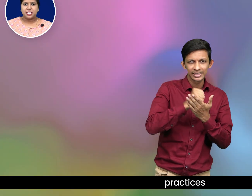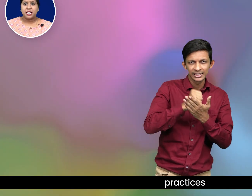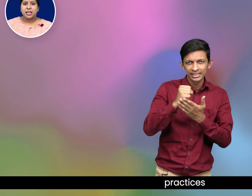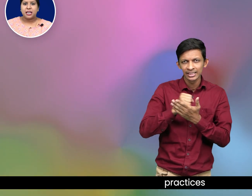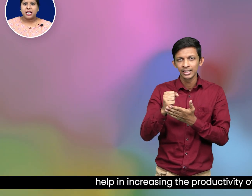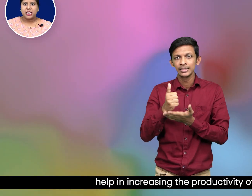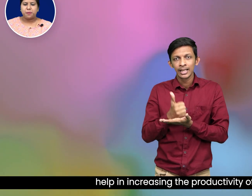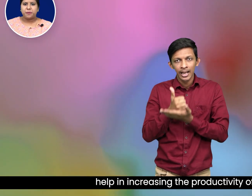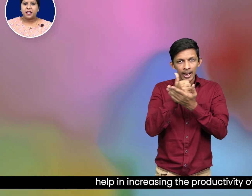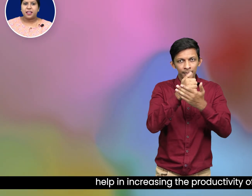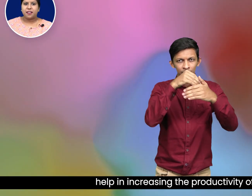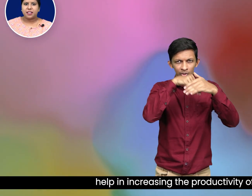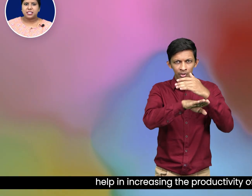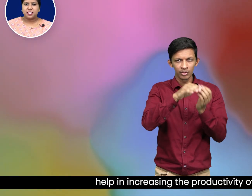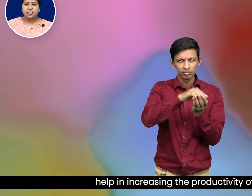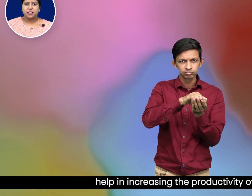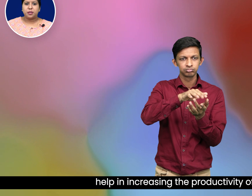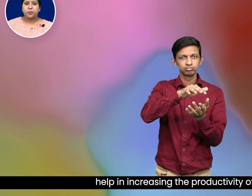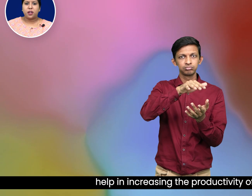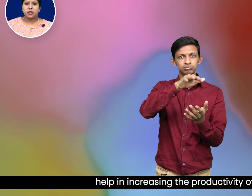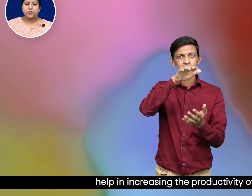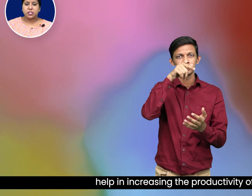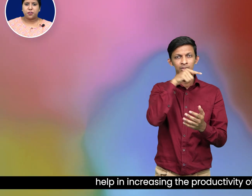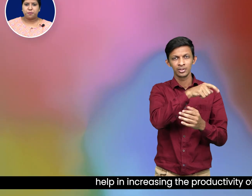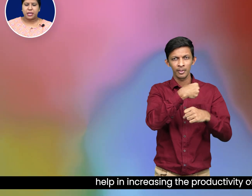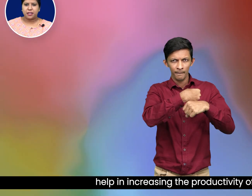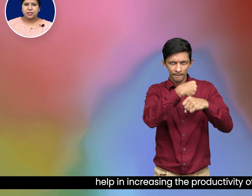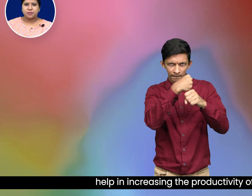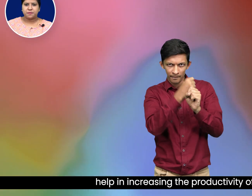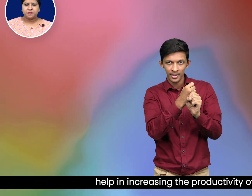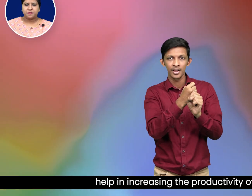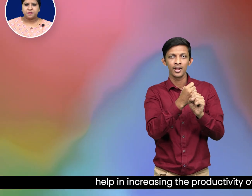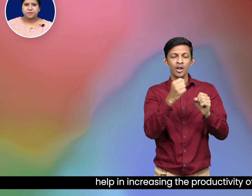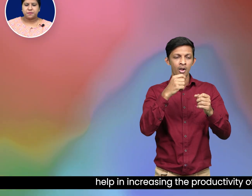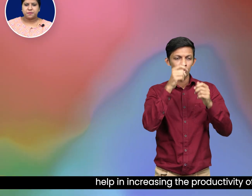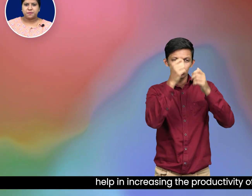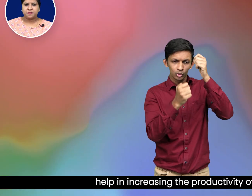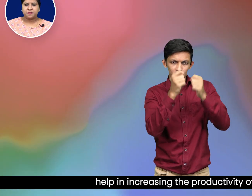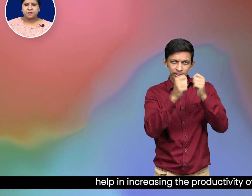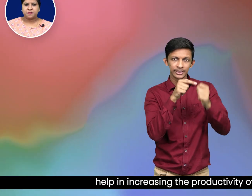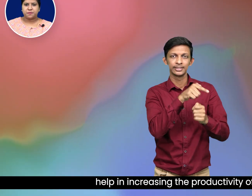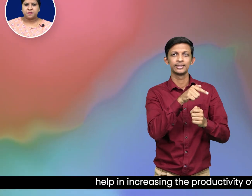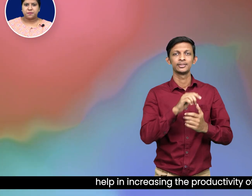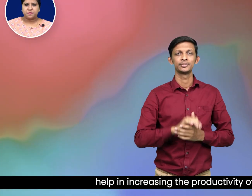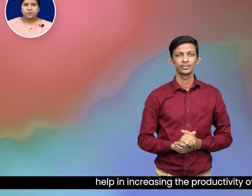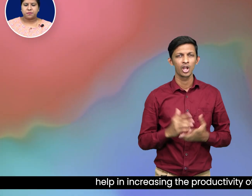practices help in increasing the productivity of milk.